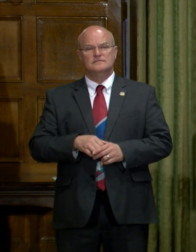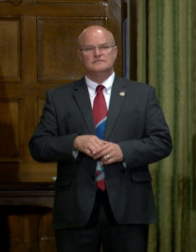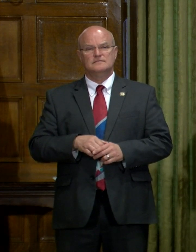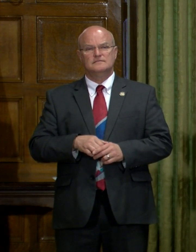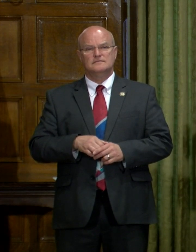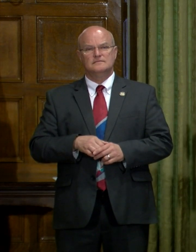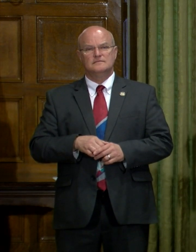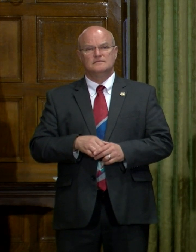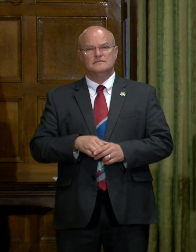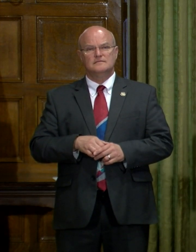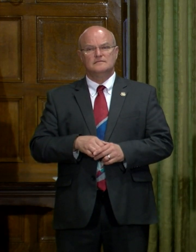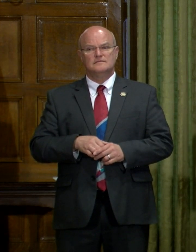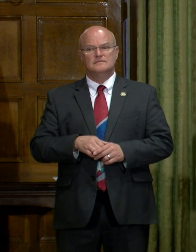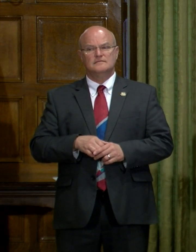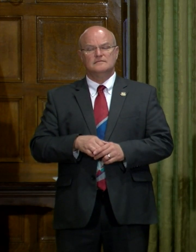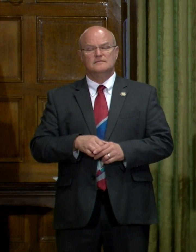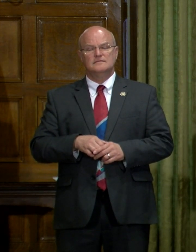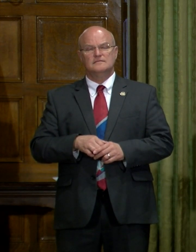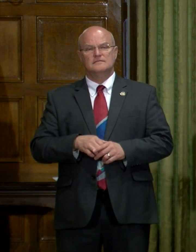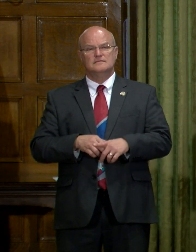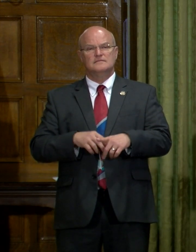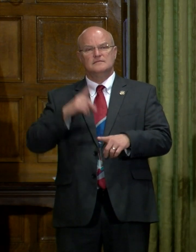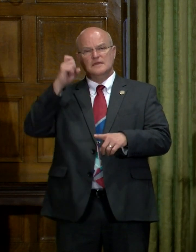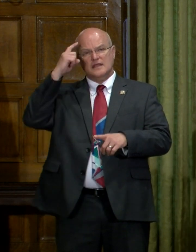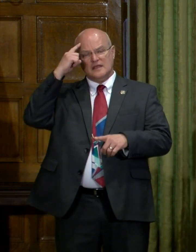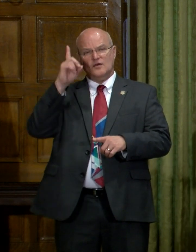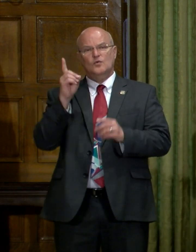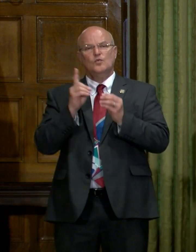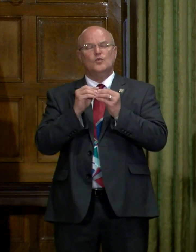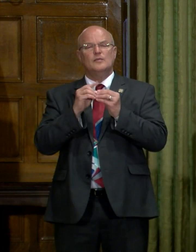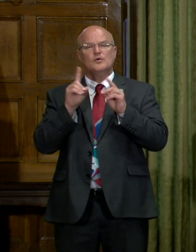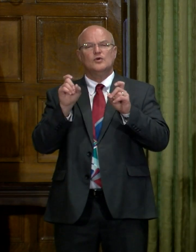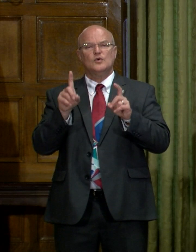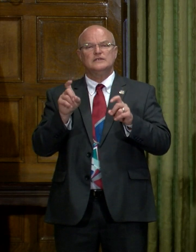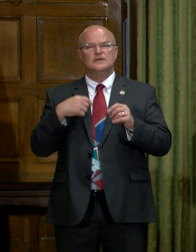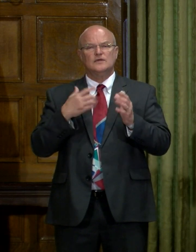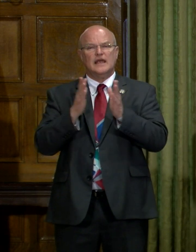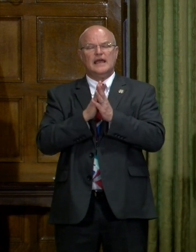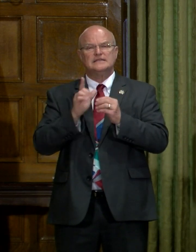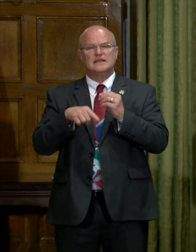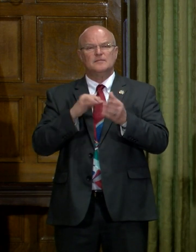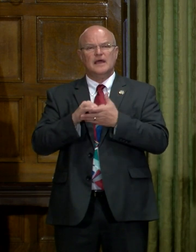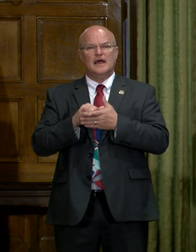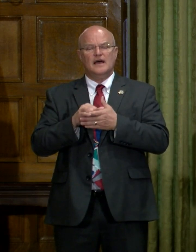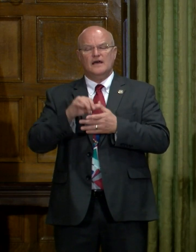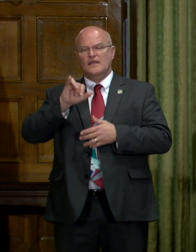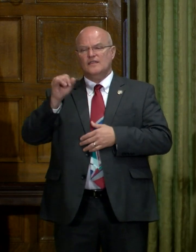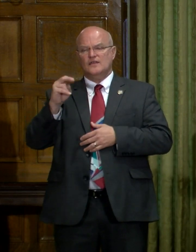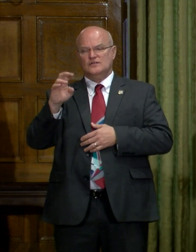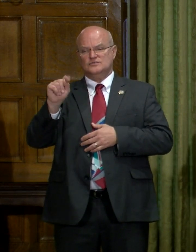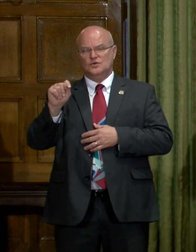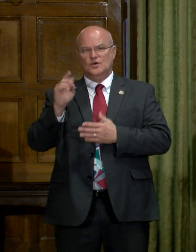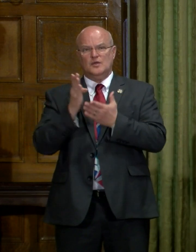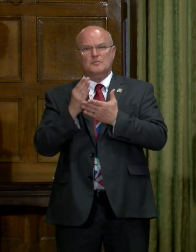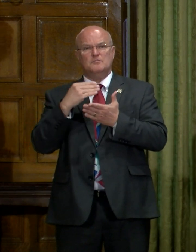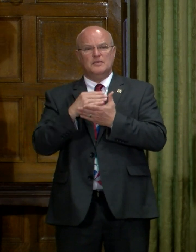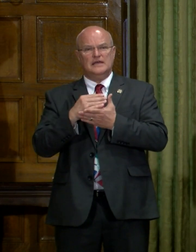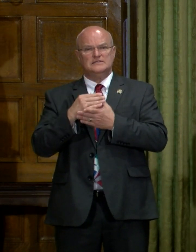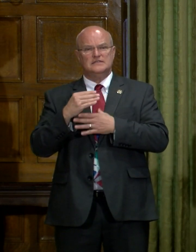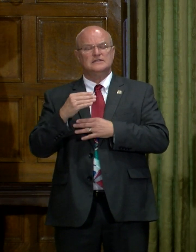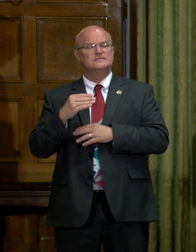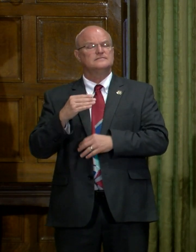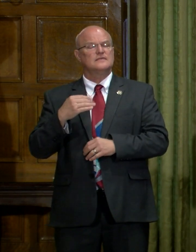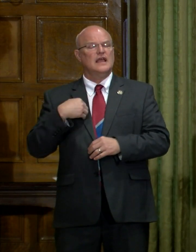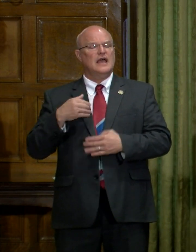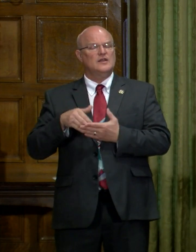If not, any other questions? Governor, I had one more question. I wanted to ask you about the joint budget this morning.